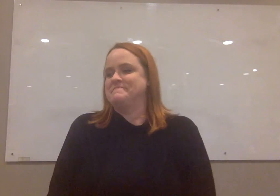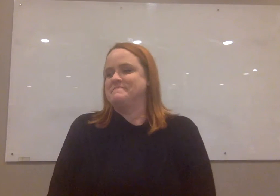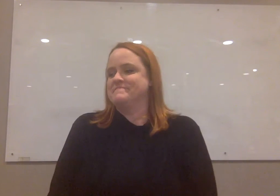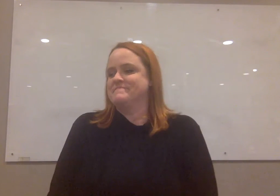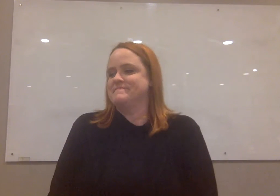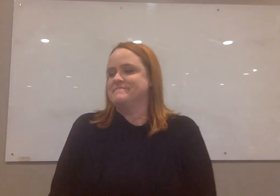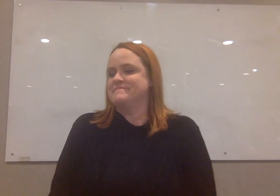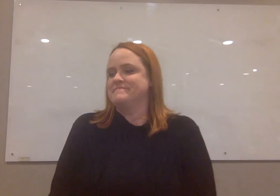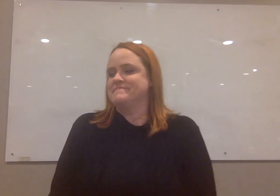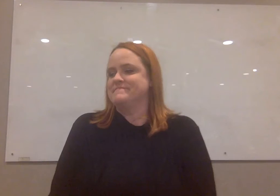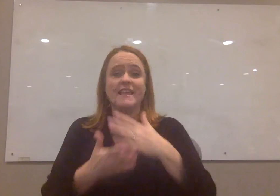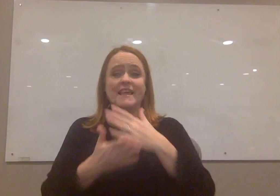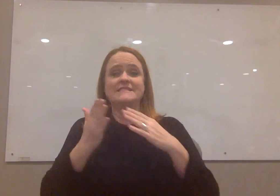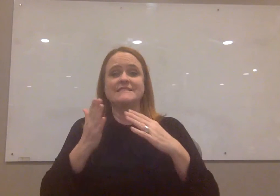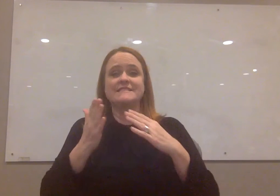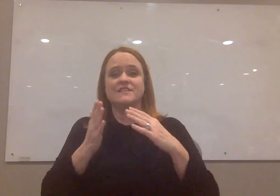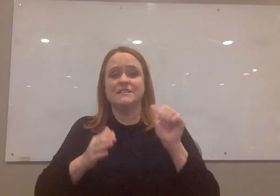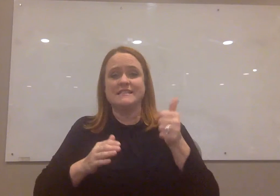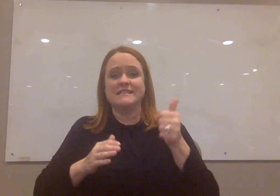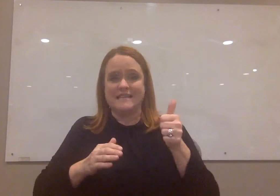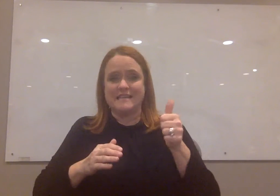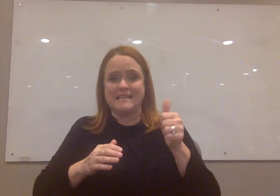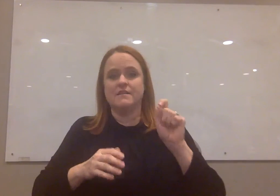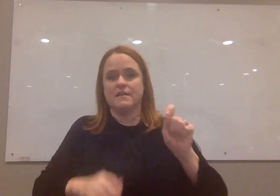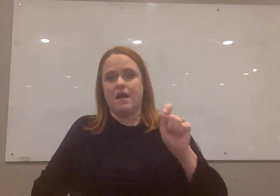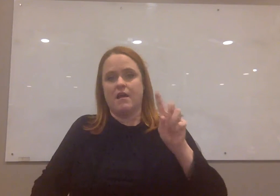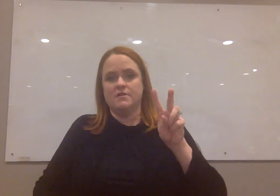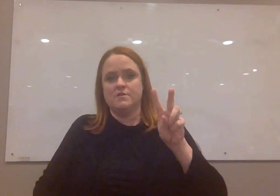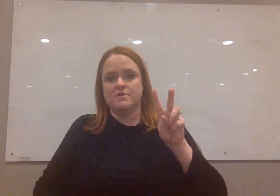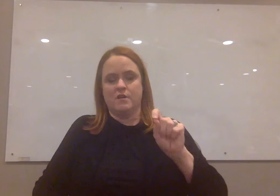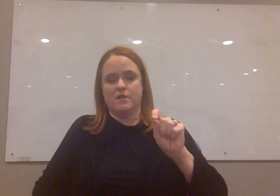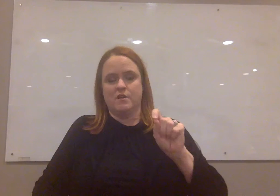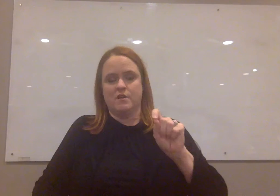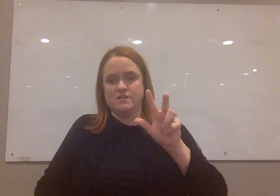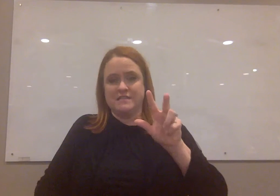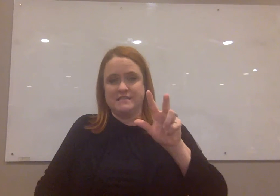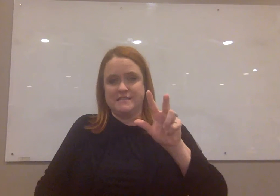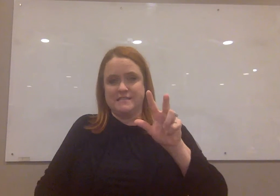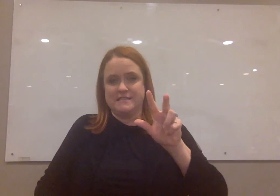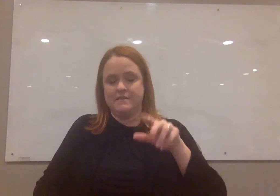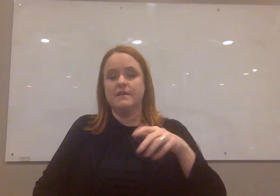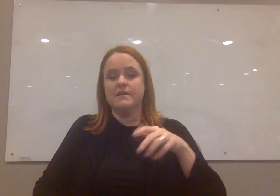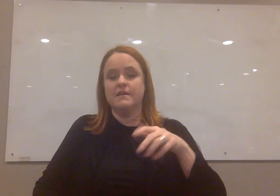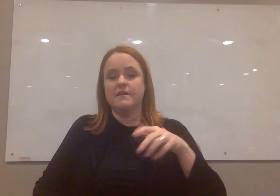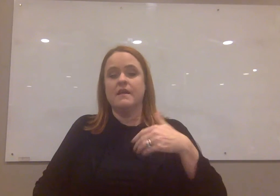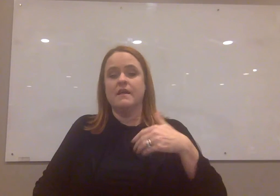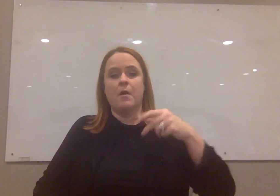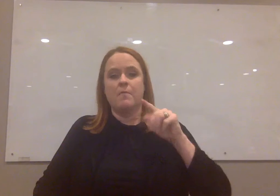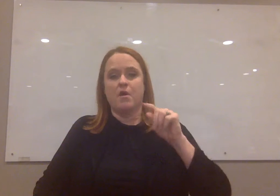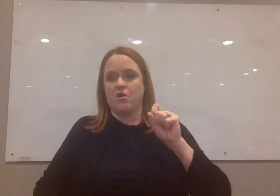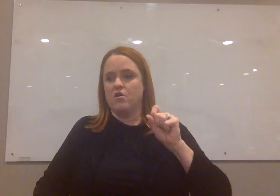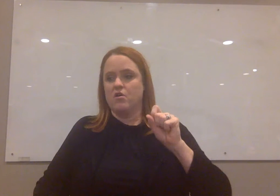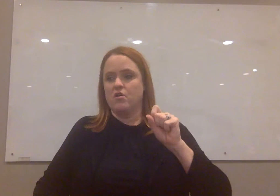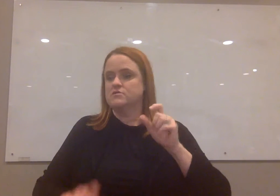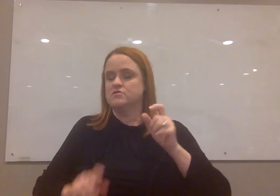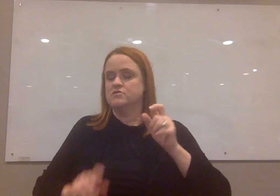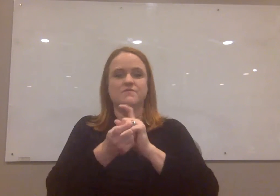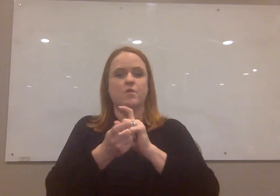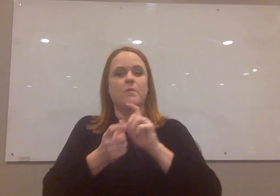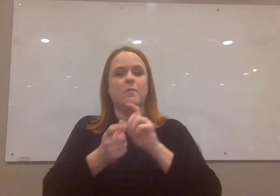section 10.2.3, it goes over there's actually a parse transform, which is the Erlang equivalent of macros that you can actually turn